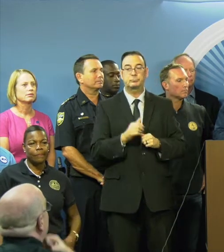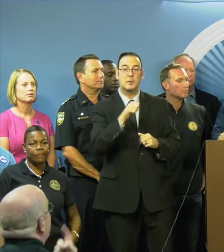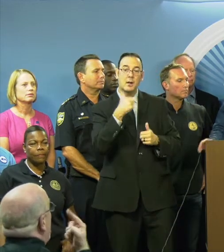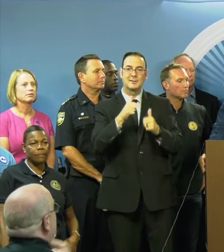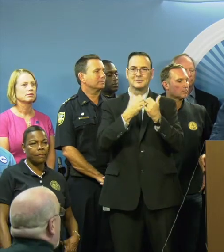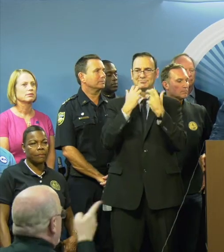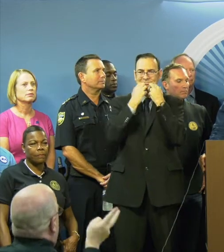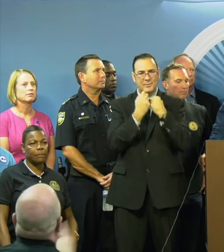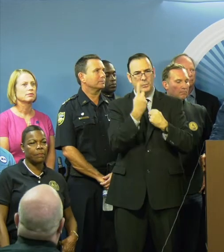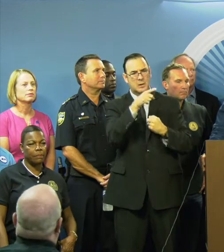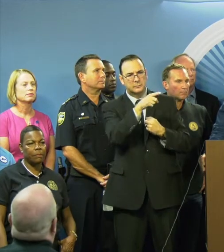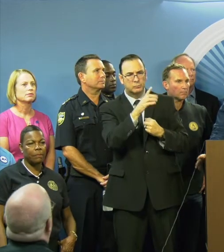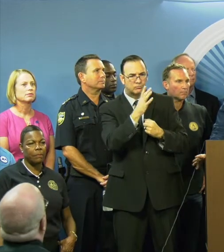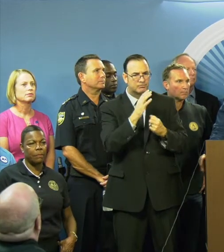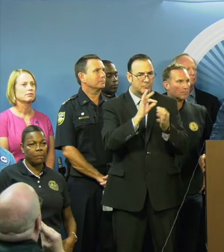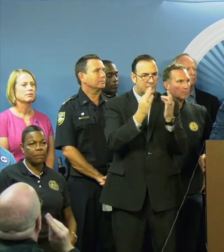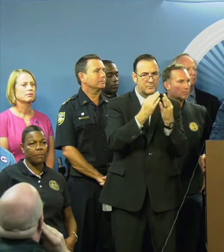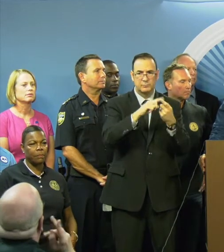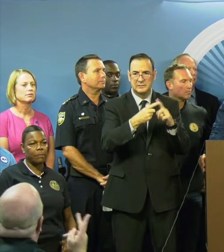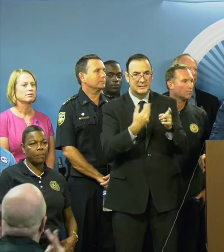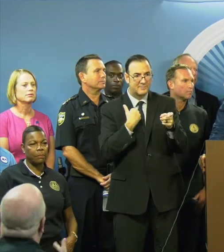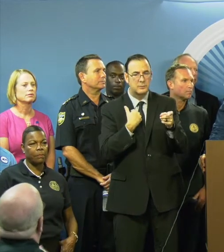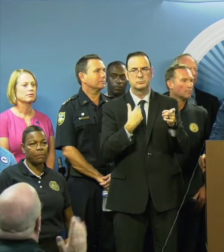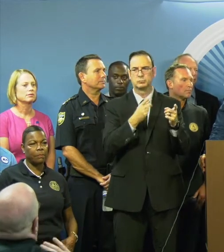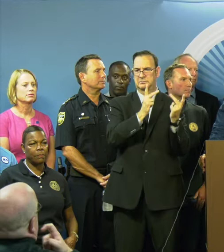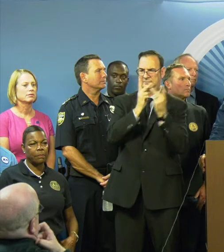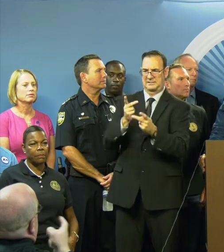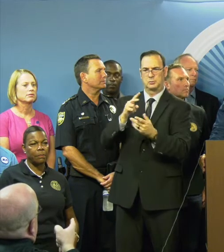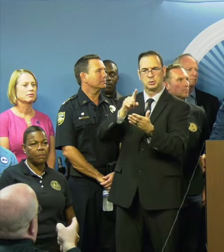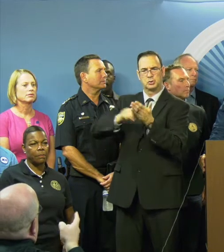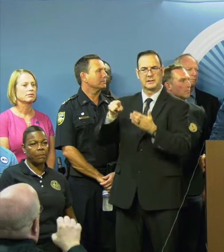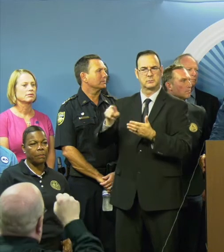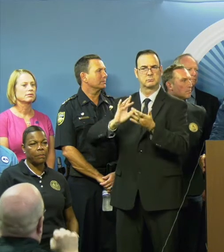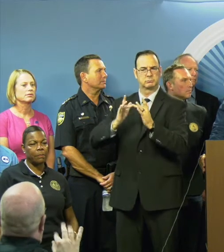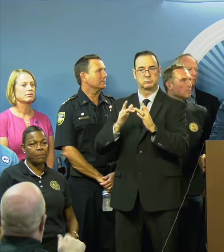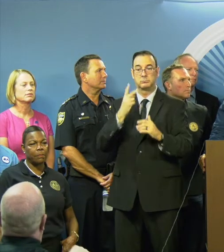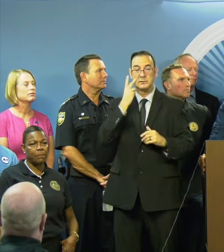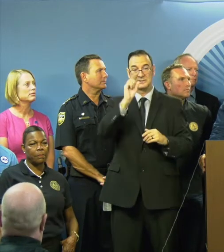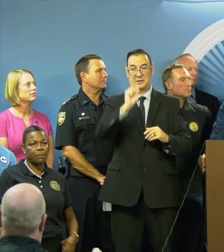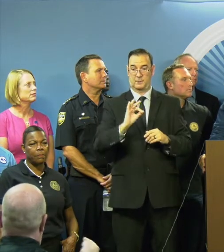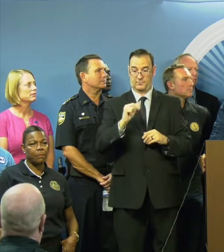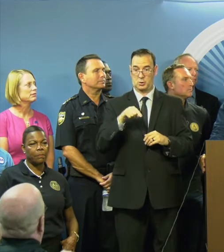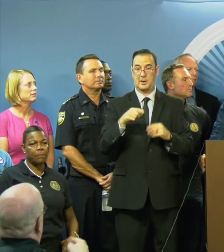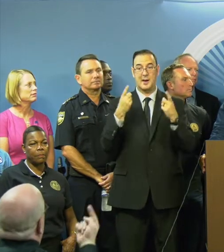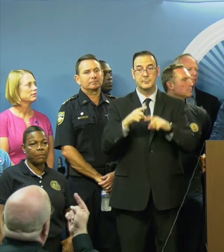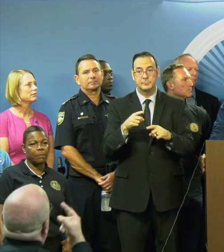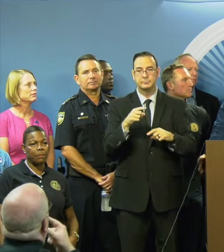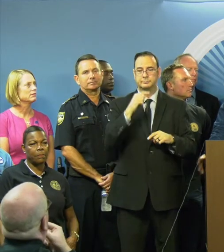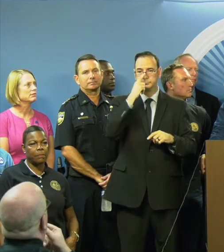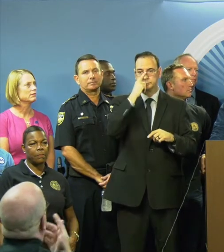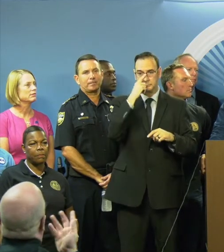But I would also just say with respect to nursing homes, we saw with the case recently being brought down in South Florida, you know, if you're somebody that